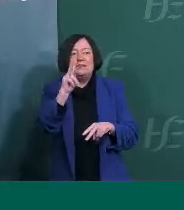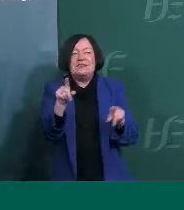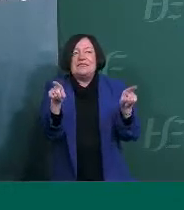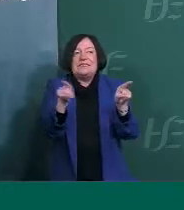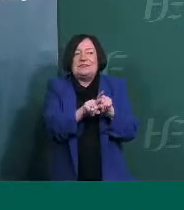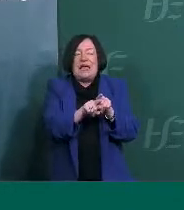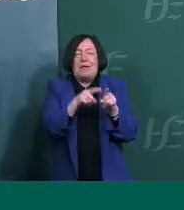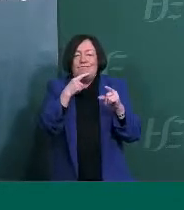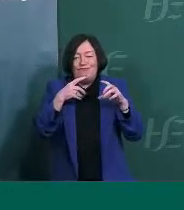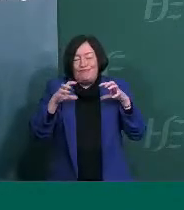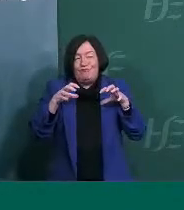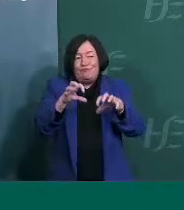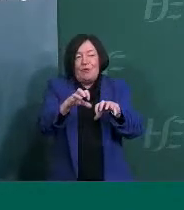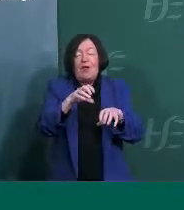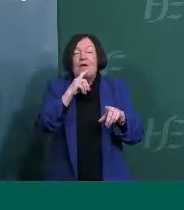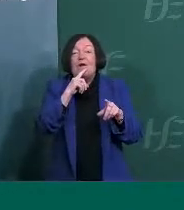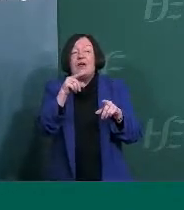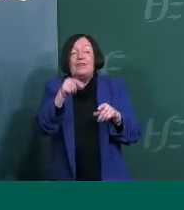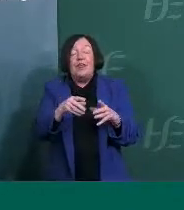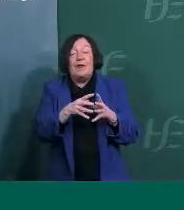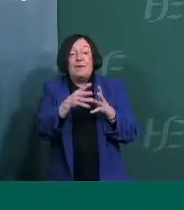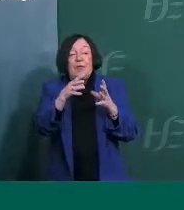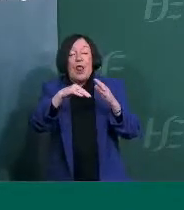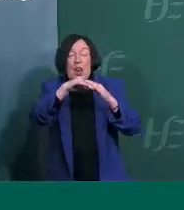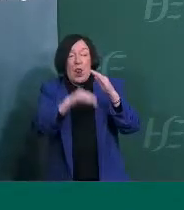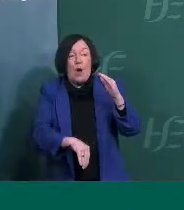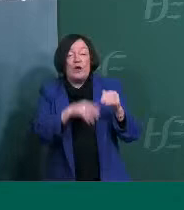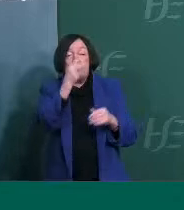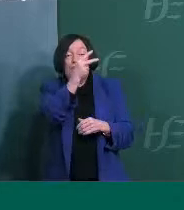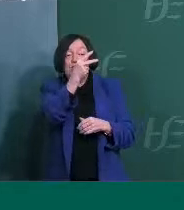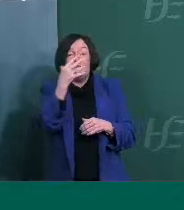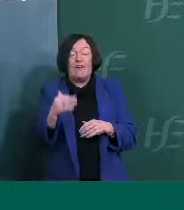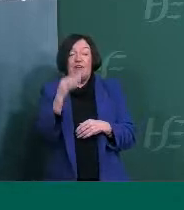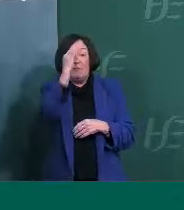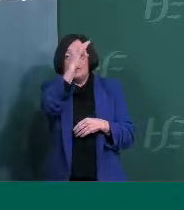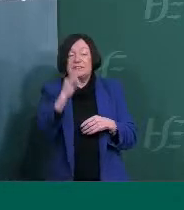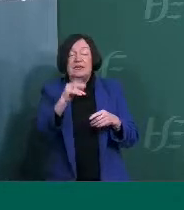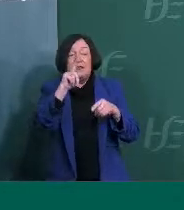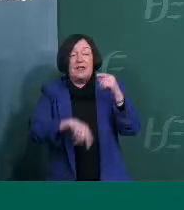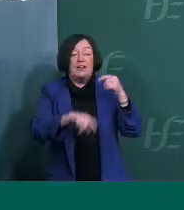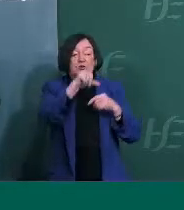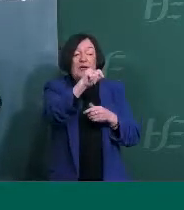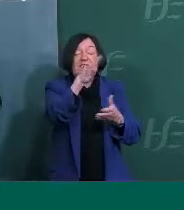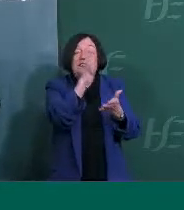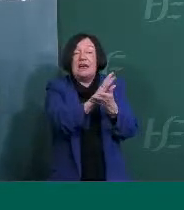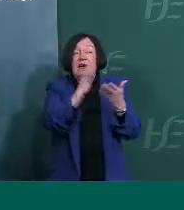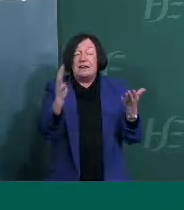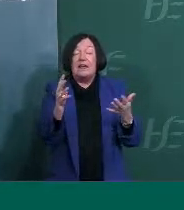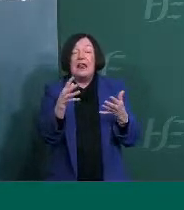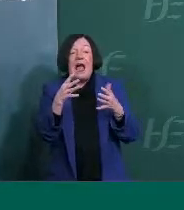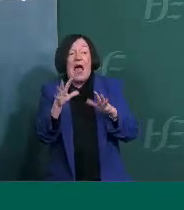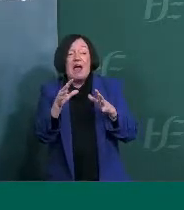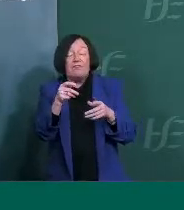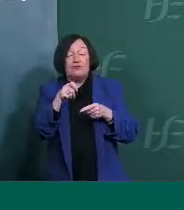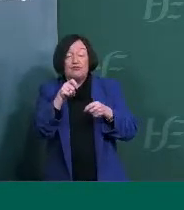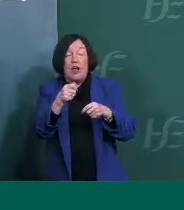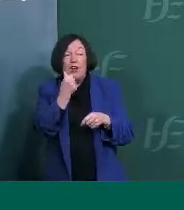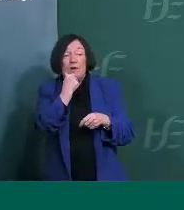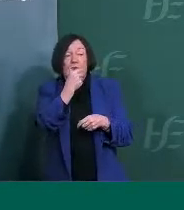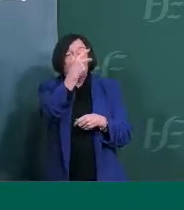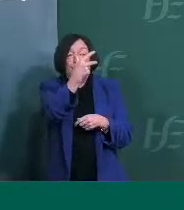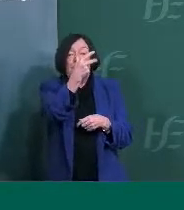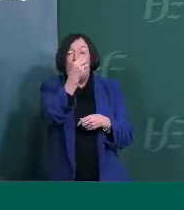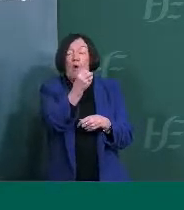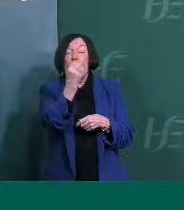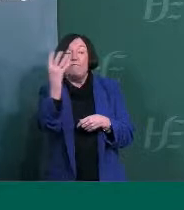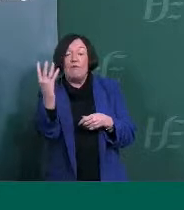level of congestion. However, it is significantly lower, so 35% lower than 2019, and an average trolley count of 304